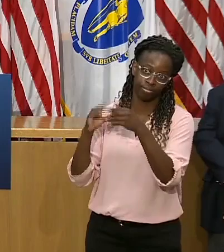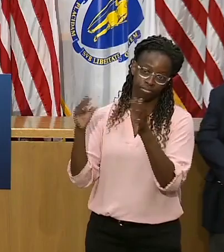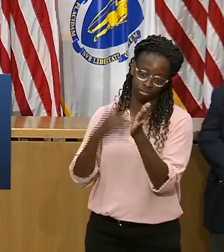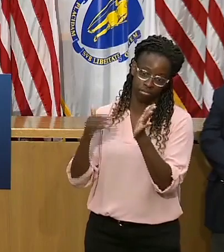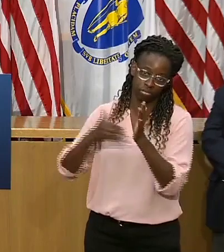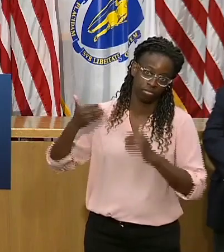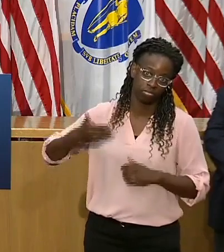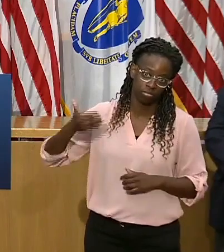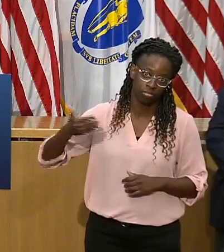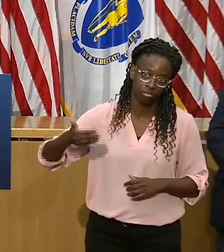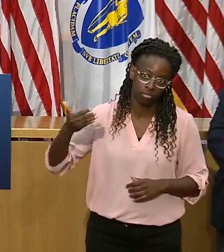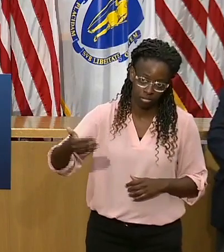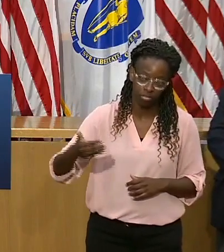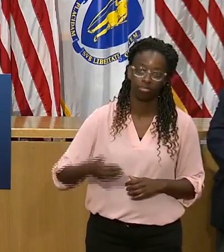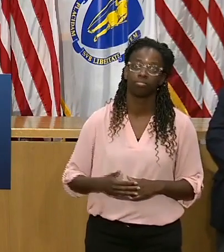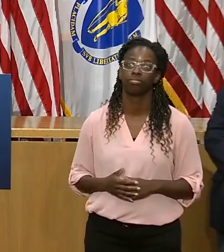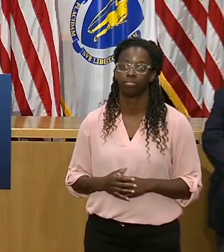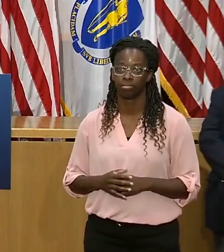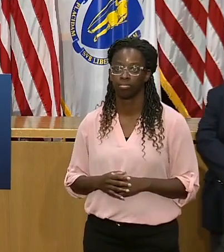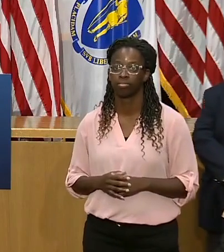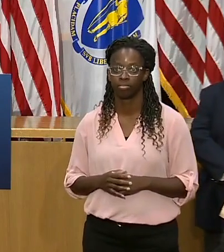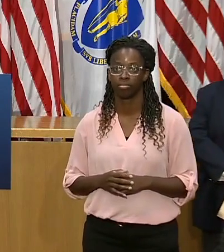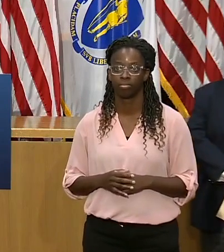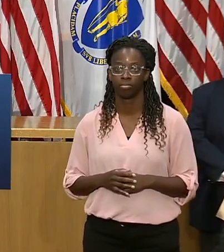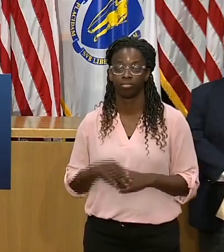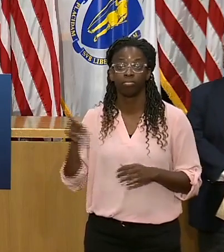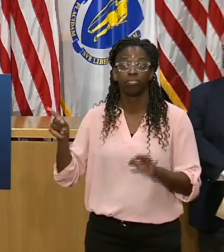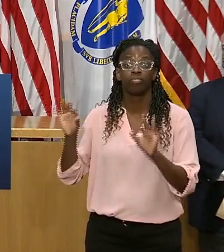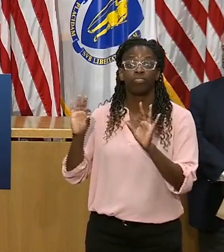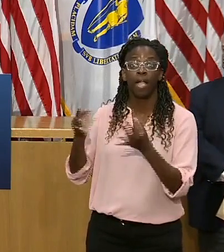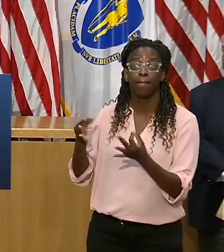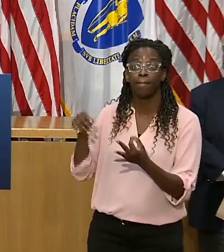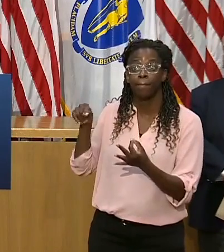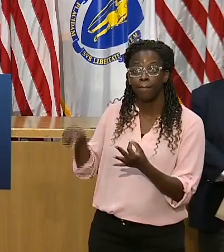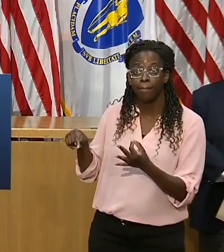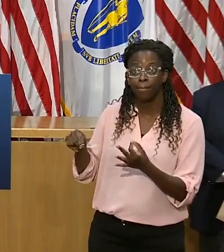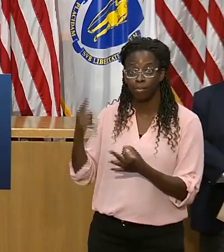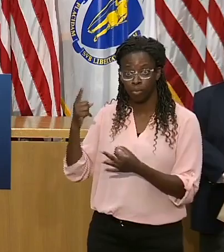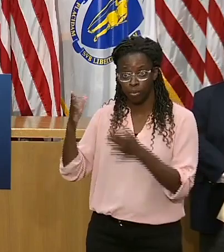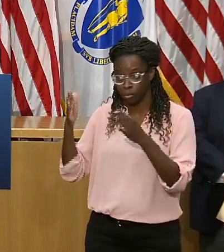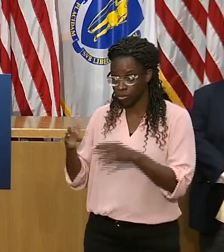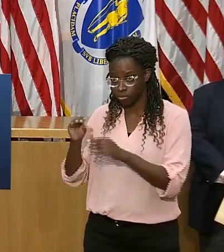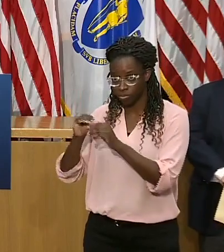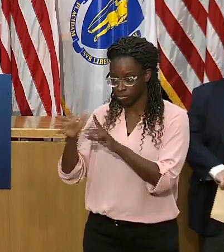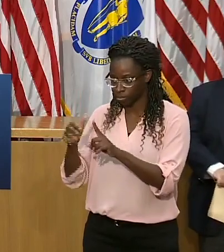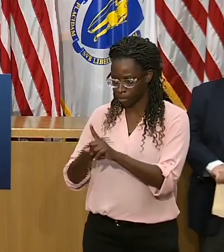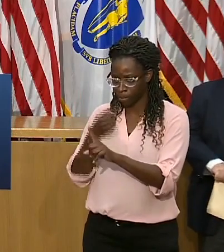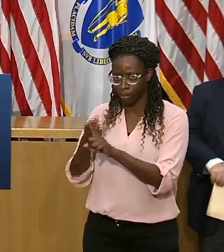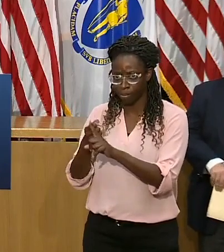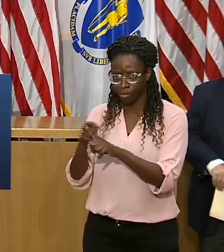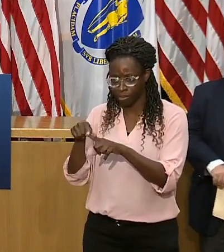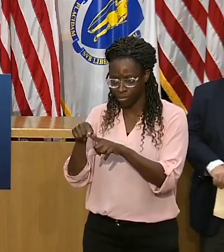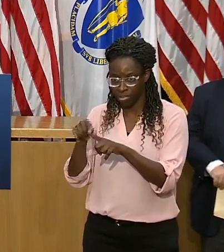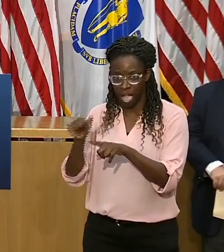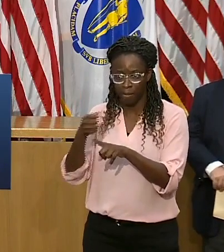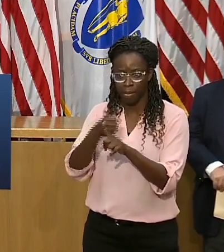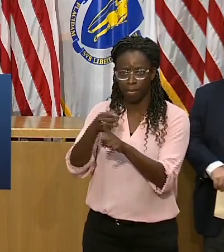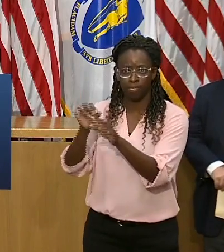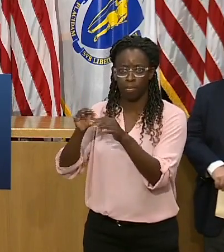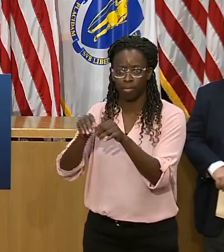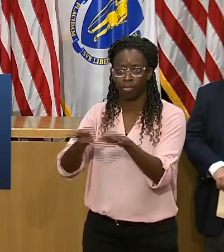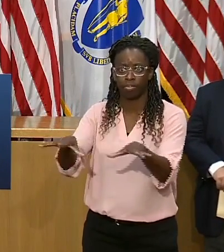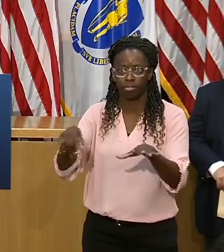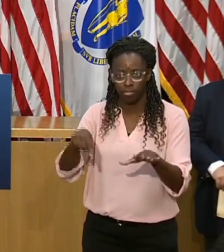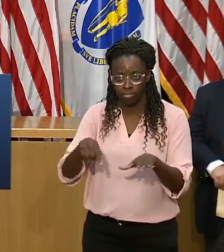household transmission, intergenerational transmission. I talked about this last week, is really where we are seeing a lot of the